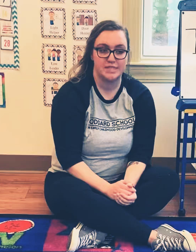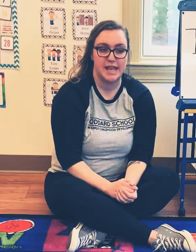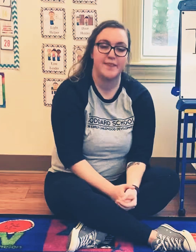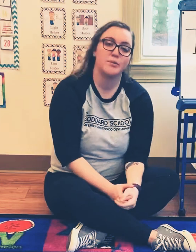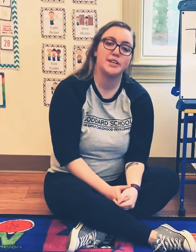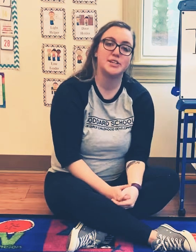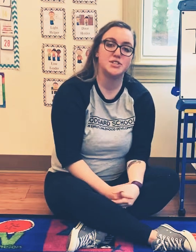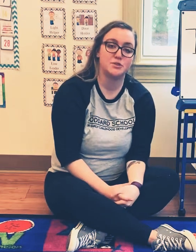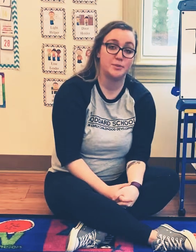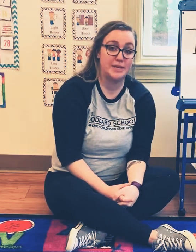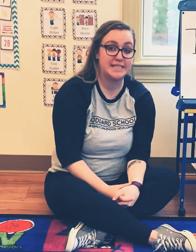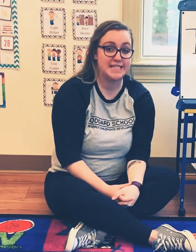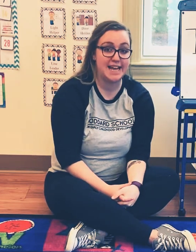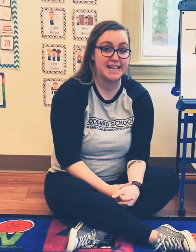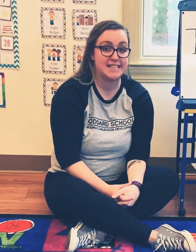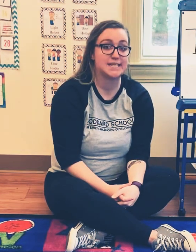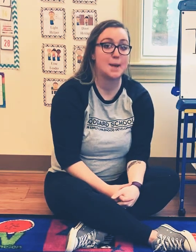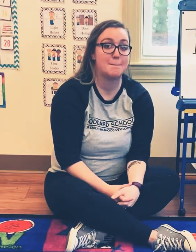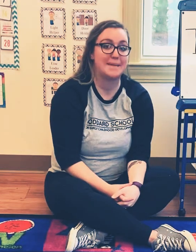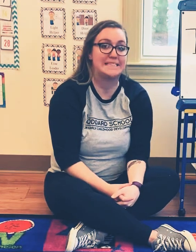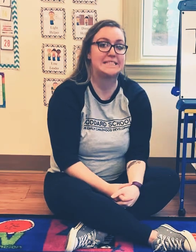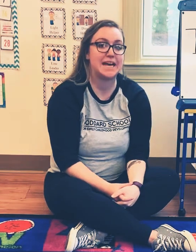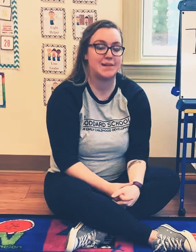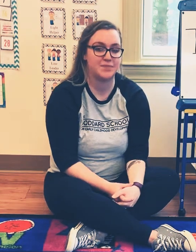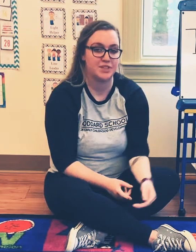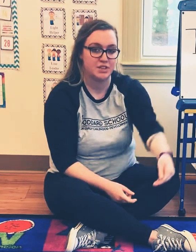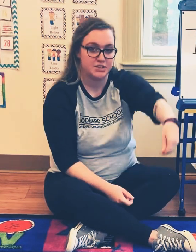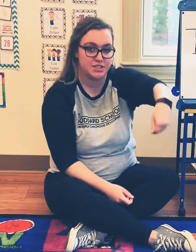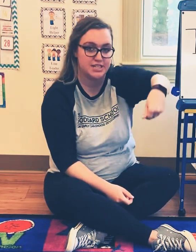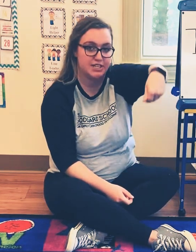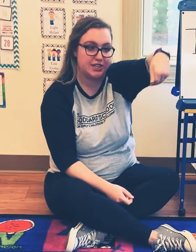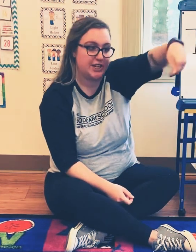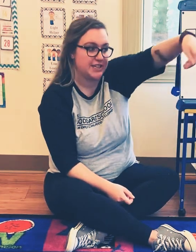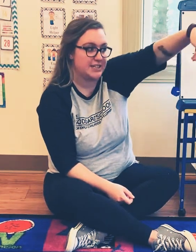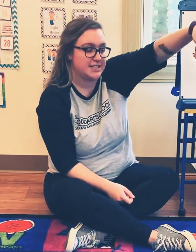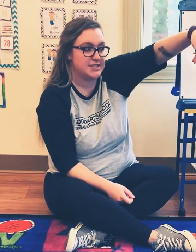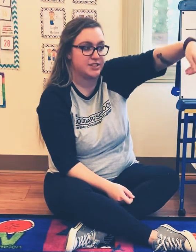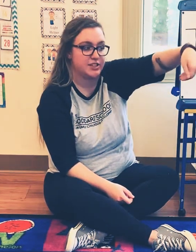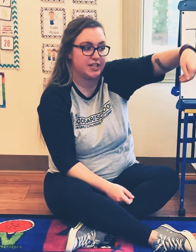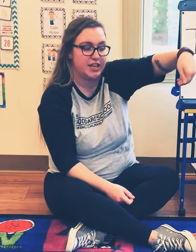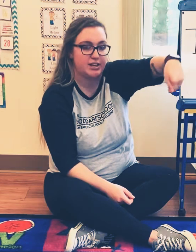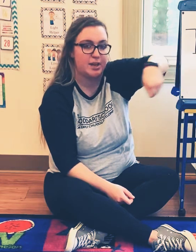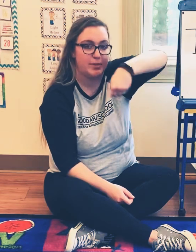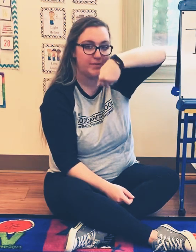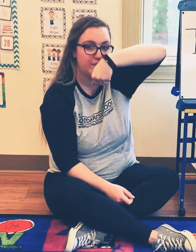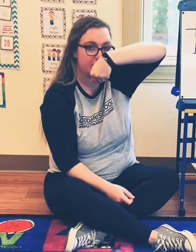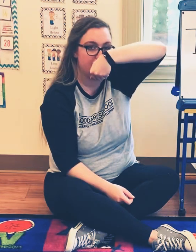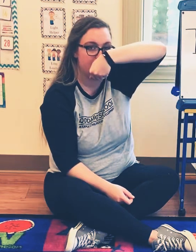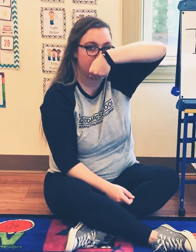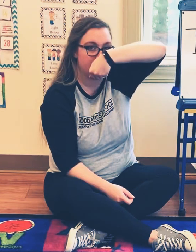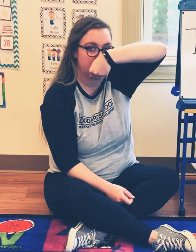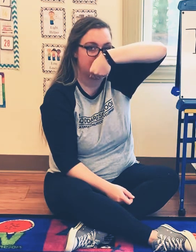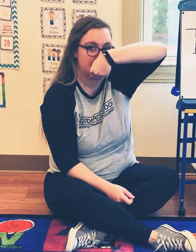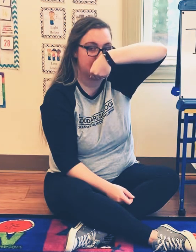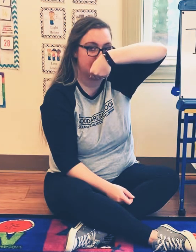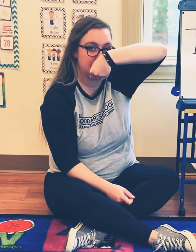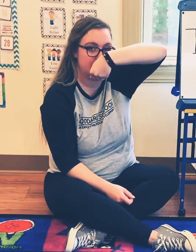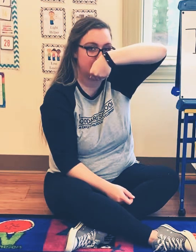sign that we're gonna do for P today is pizza. So you're gonna take your hand like this and you're gonna kind of cup it and you're gonna pretend to eat some